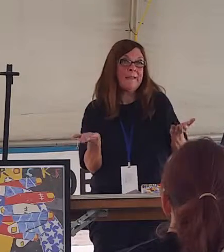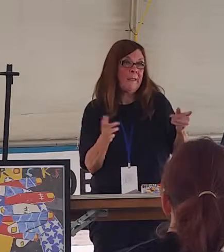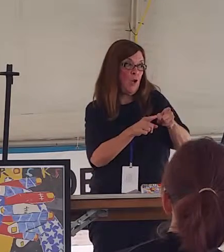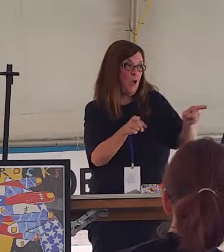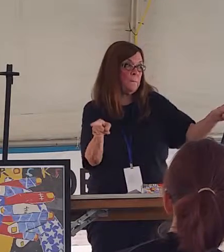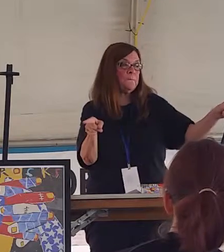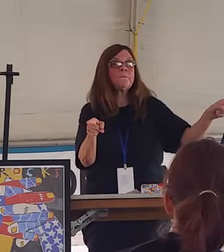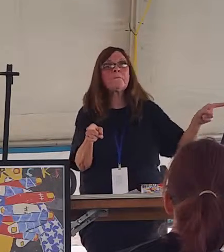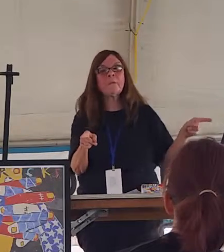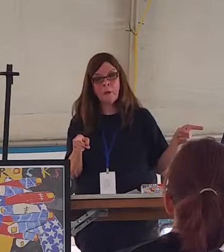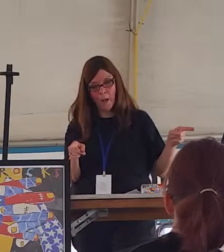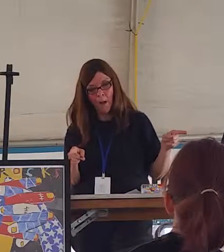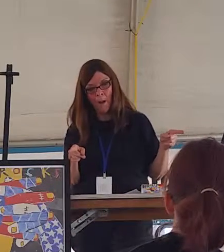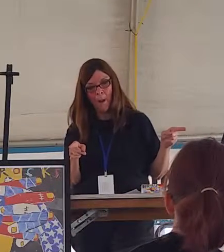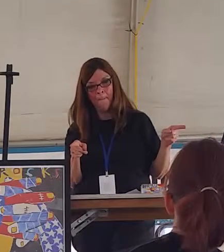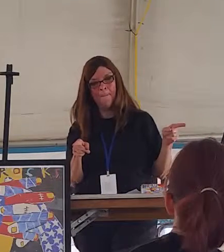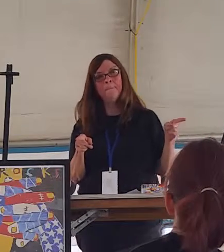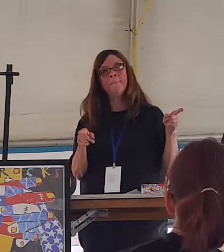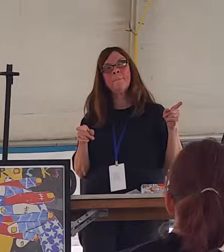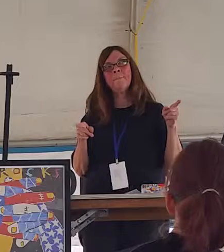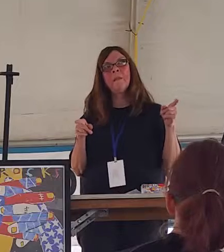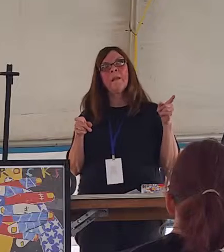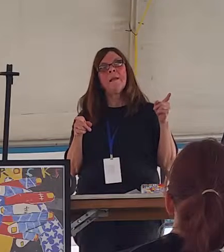You can see some of my art here on the stage.